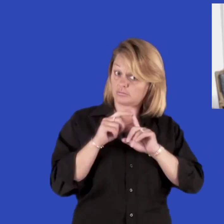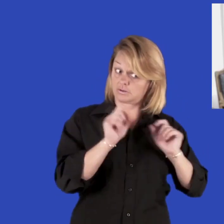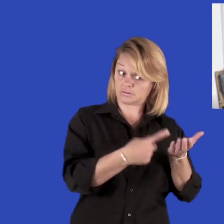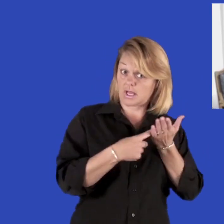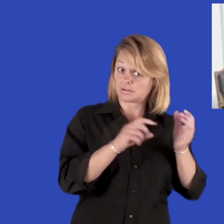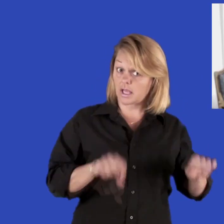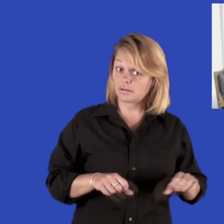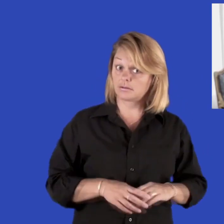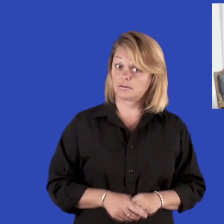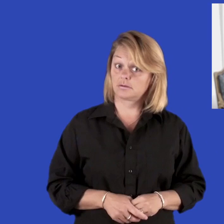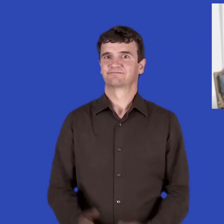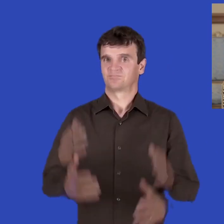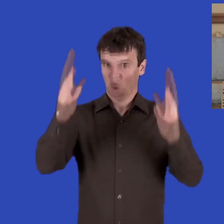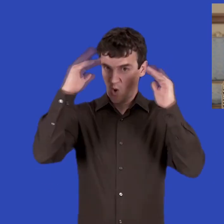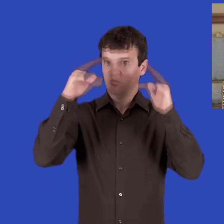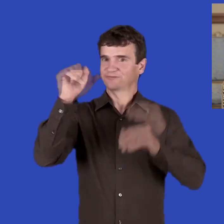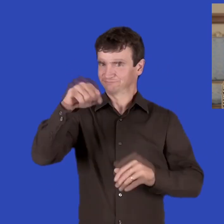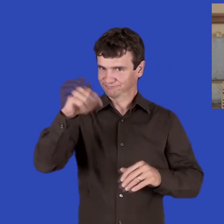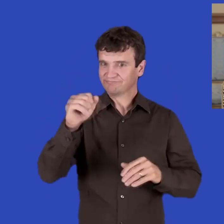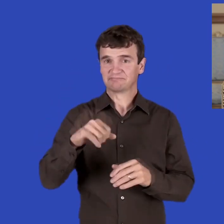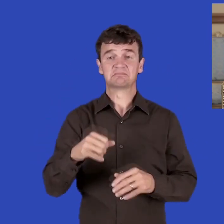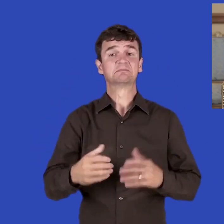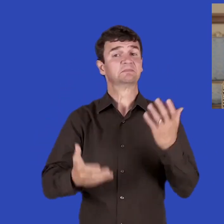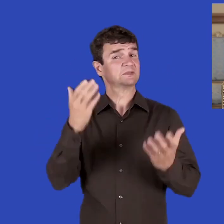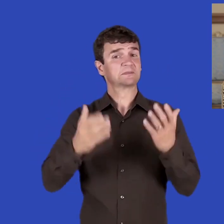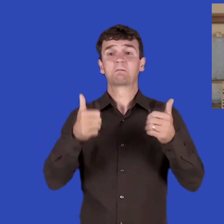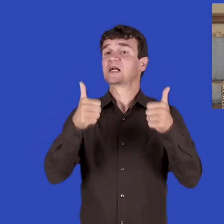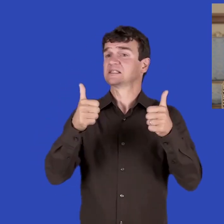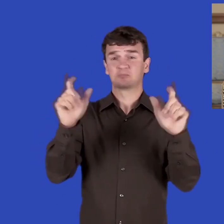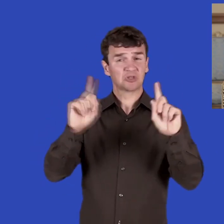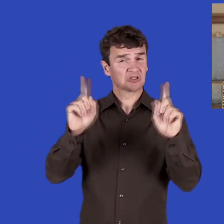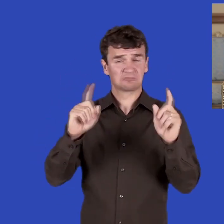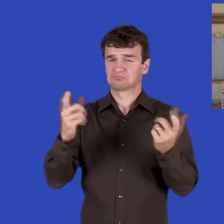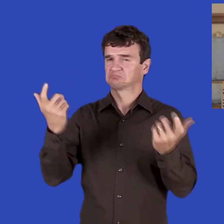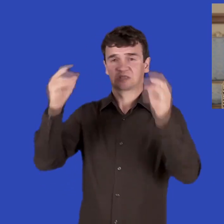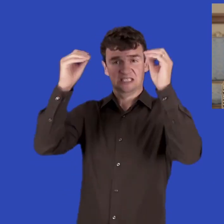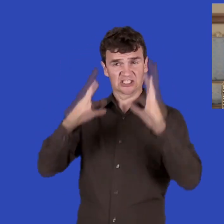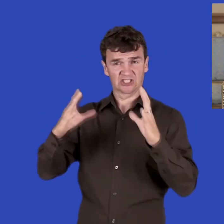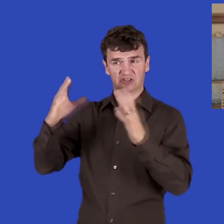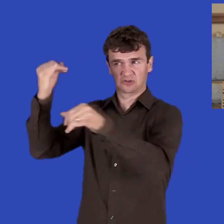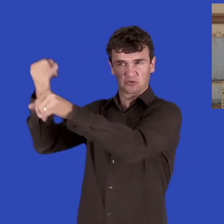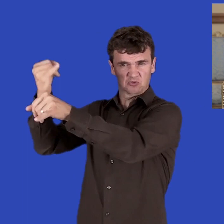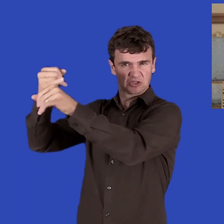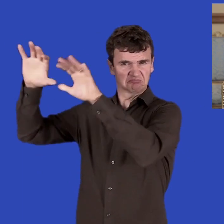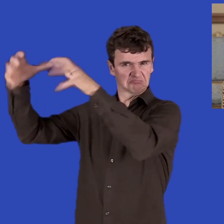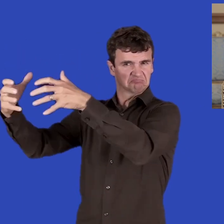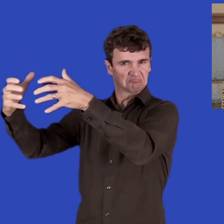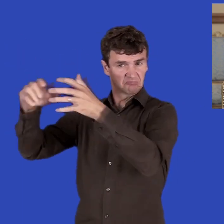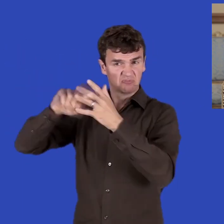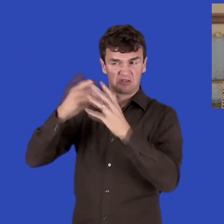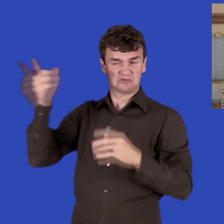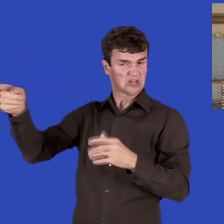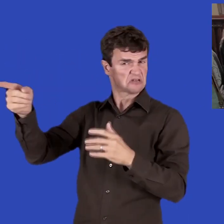types of messages that you would bring teachers. Do you think that there is a place in the classroom, in the curriculum in particular,